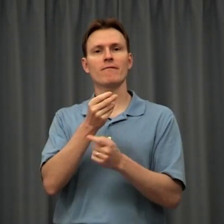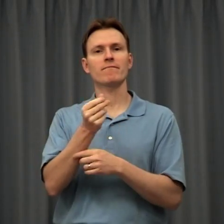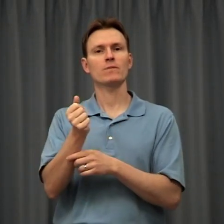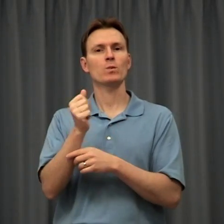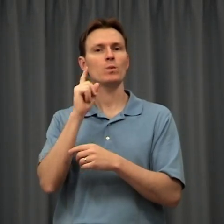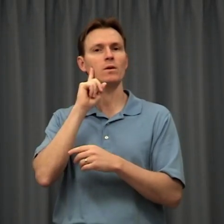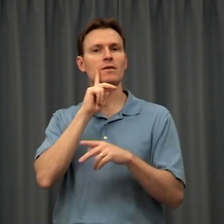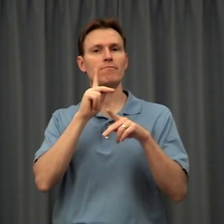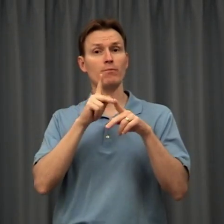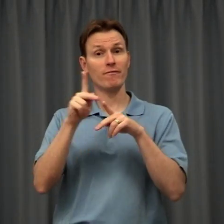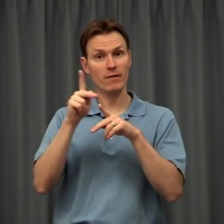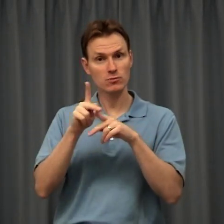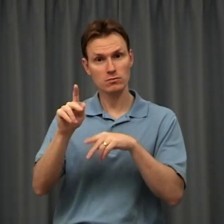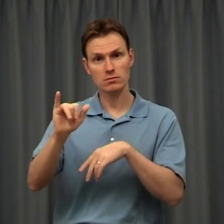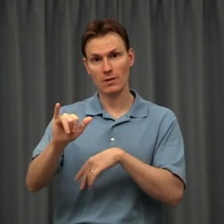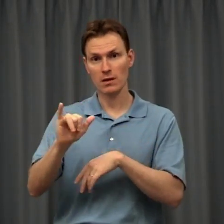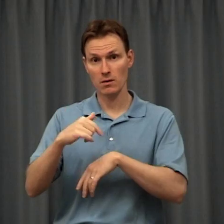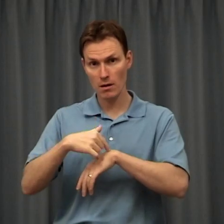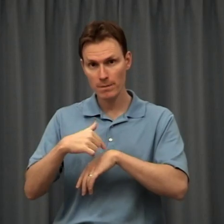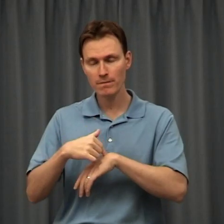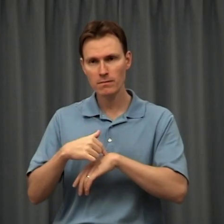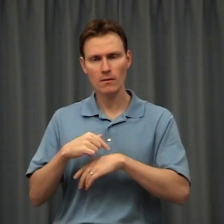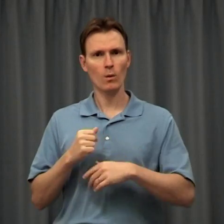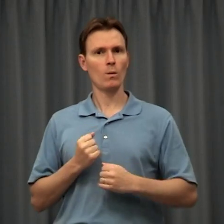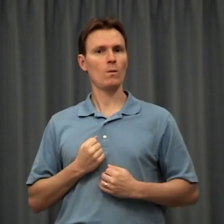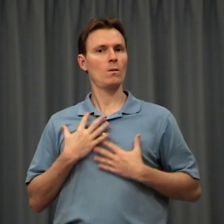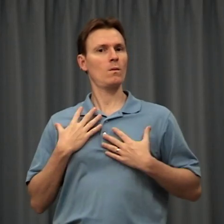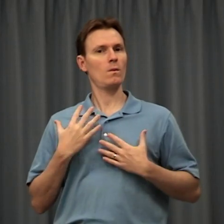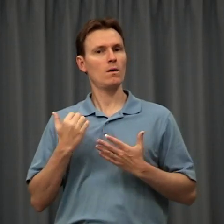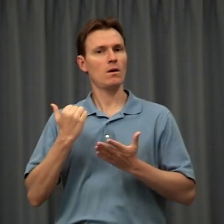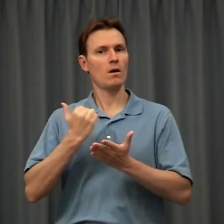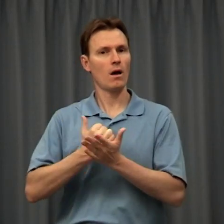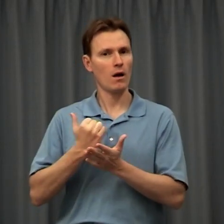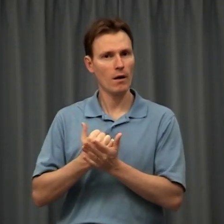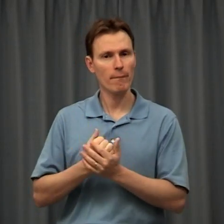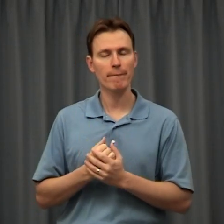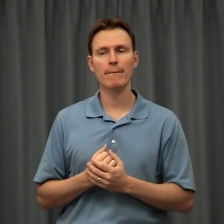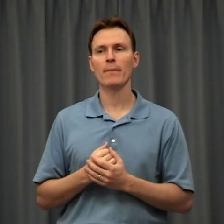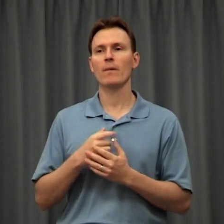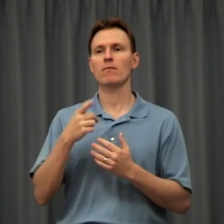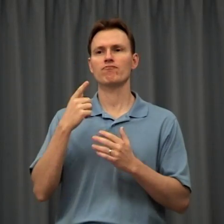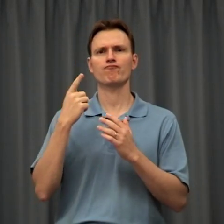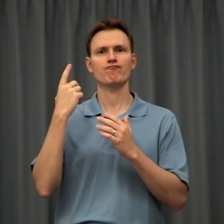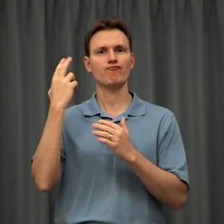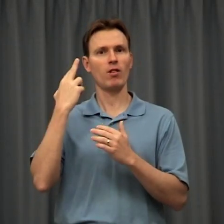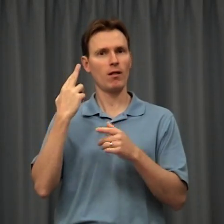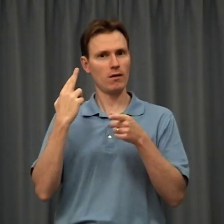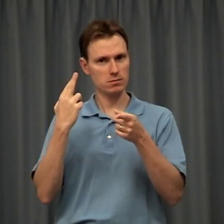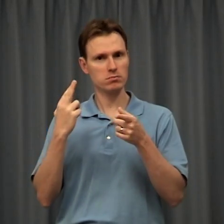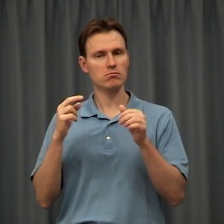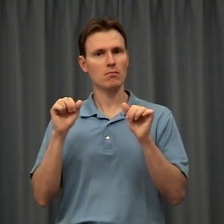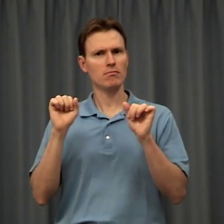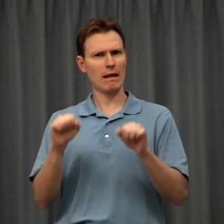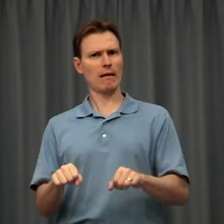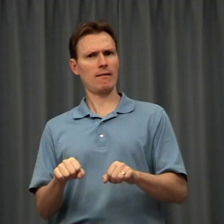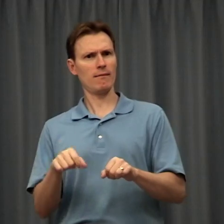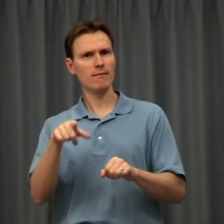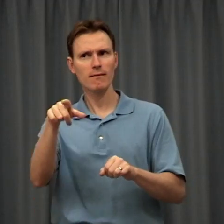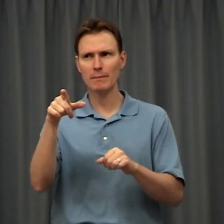When I was a teenager, I met a few deaf professionals. Wow, that really helped me. I realized